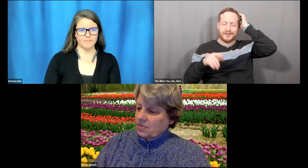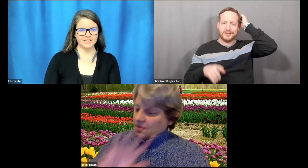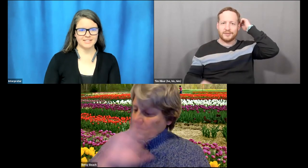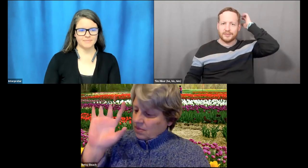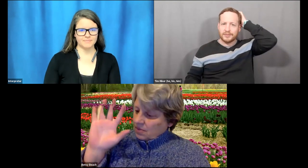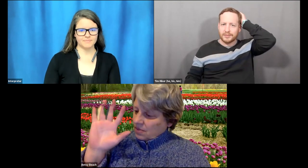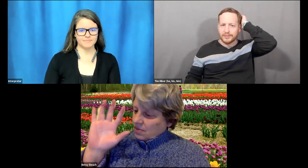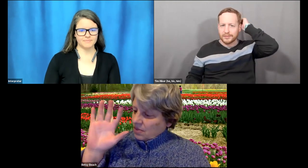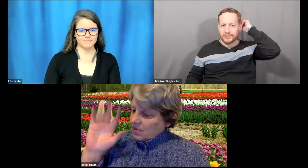Betsy?